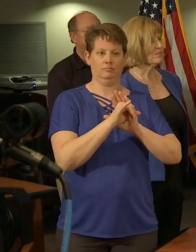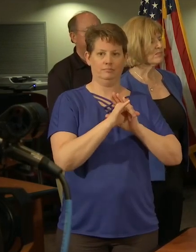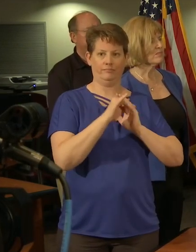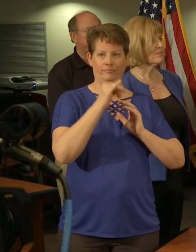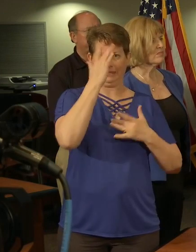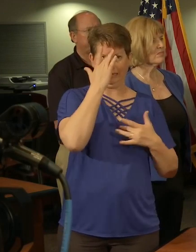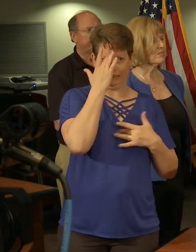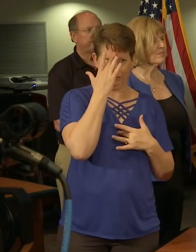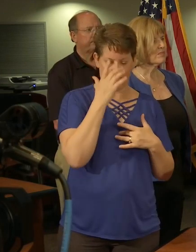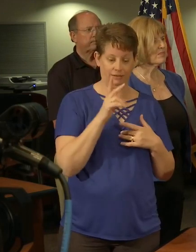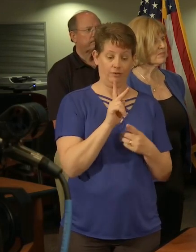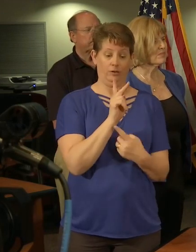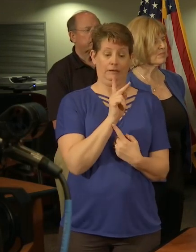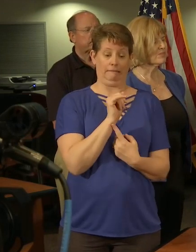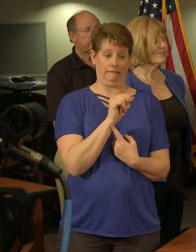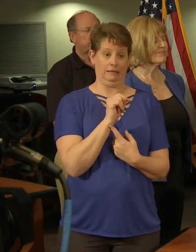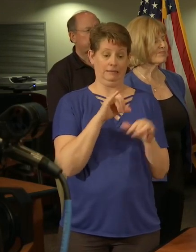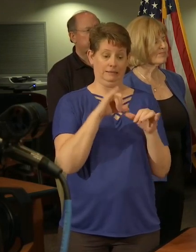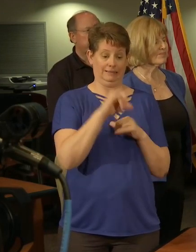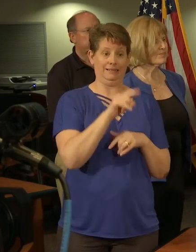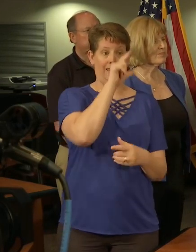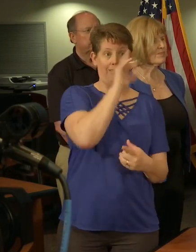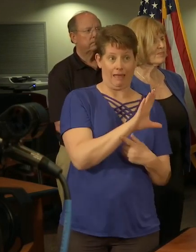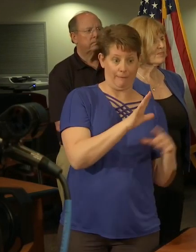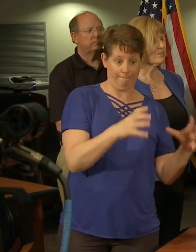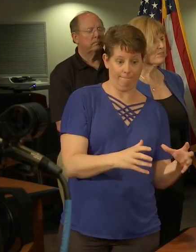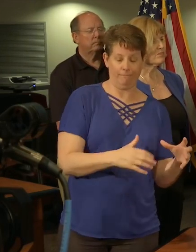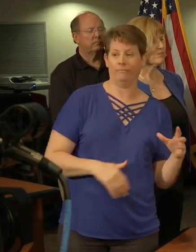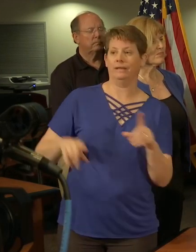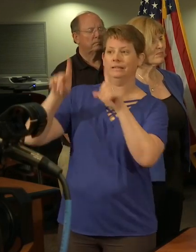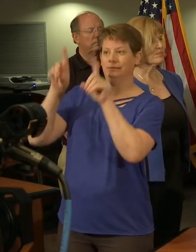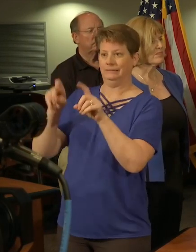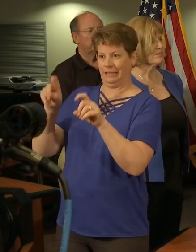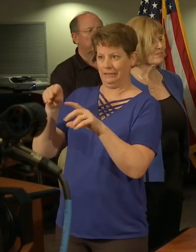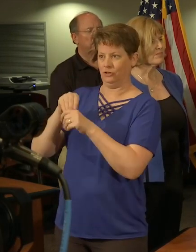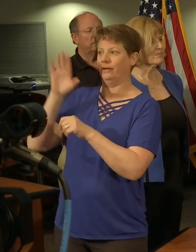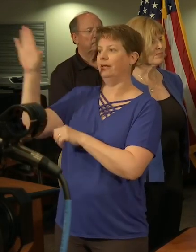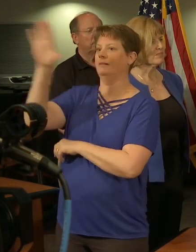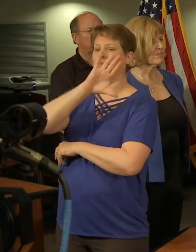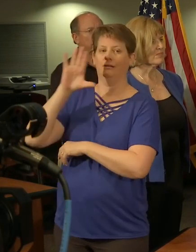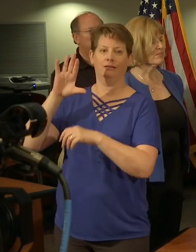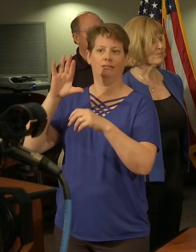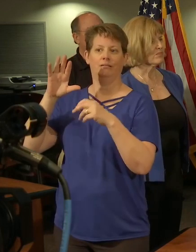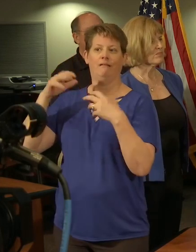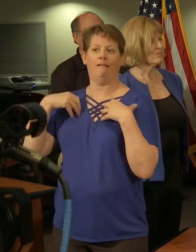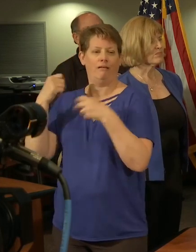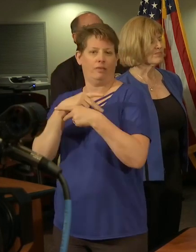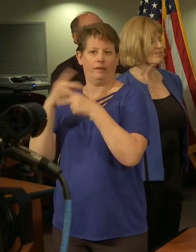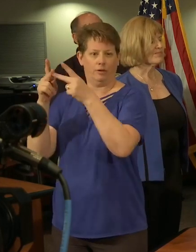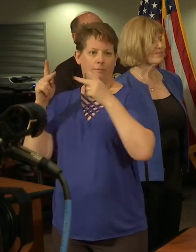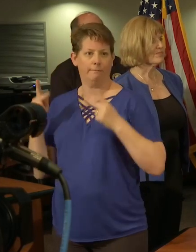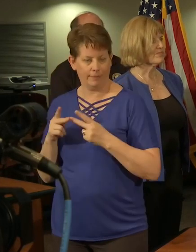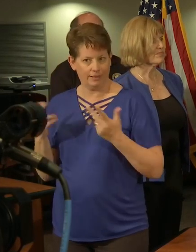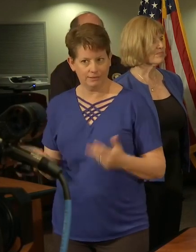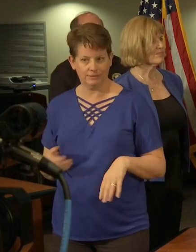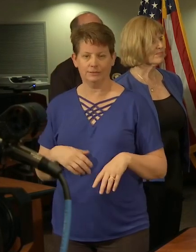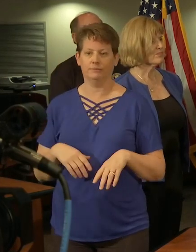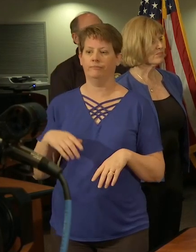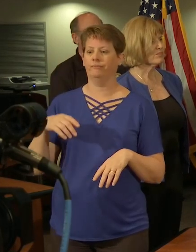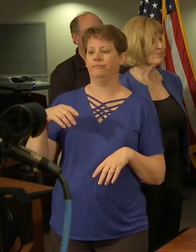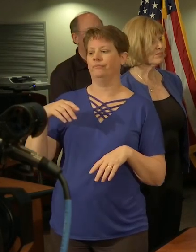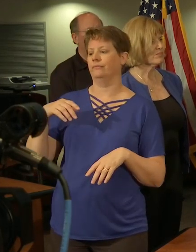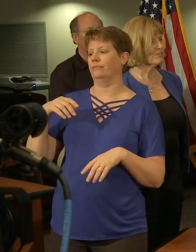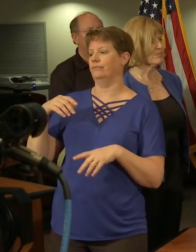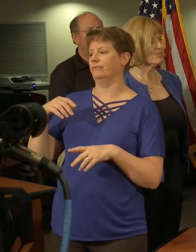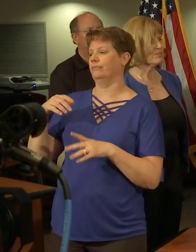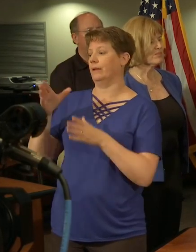kit exists in the laboratory, and the tests are performed in a healthcare setting. So a sample is drawn